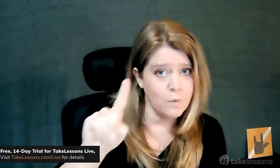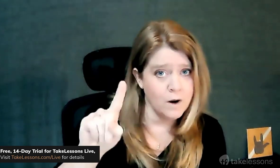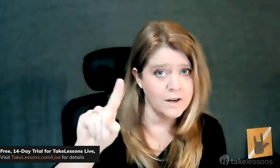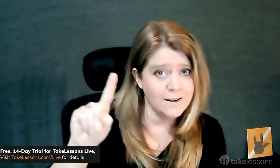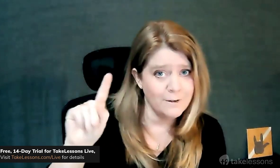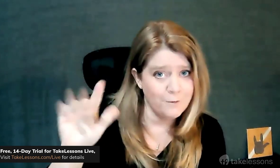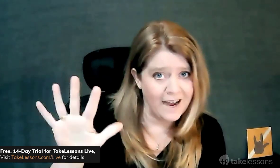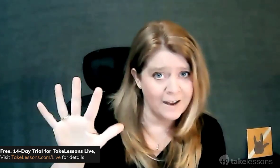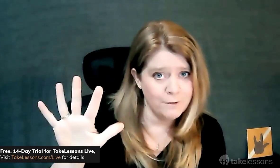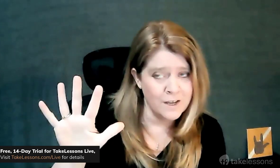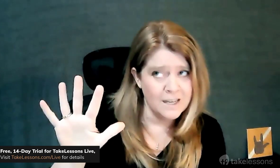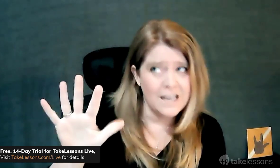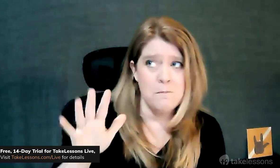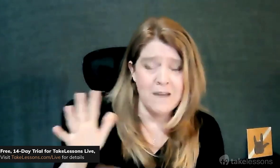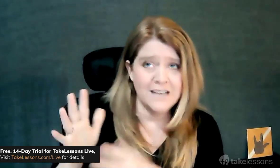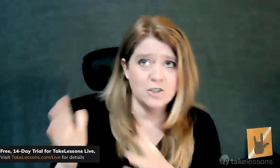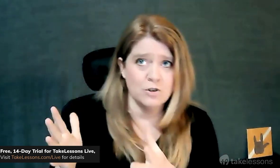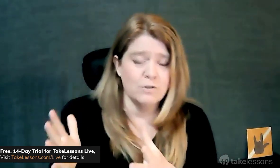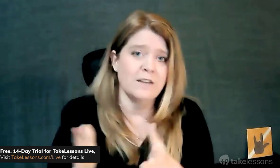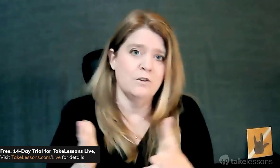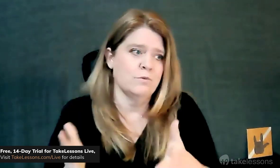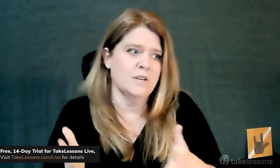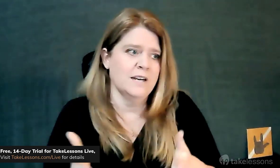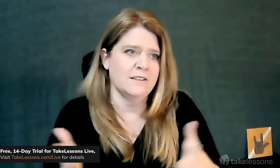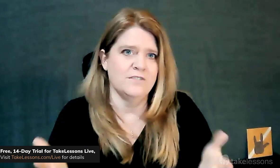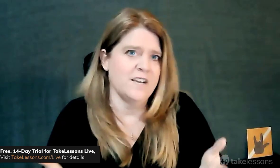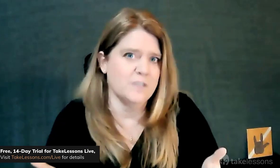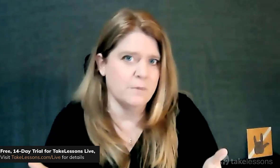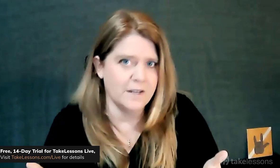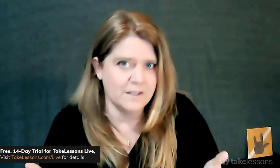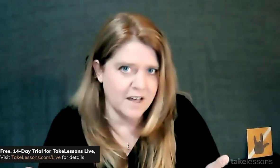115 and make sure that you can at least save somebody's life